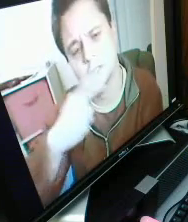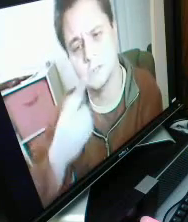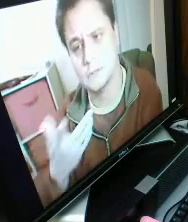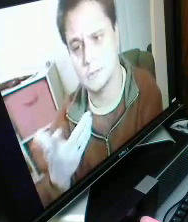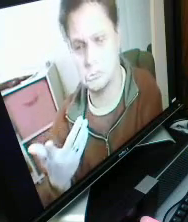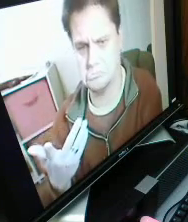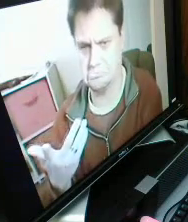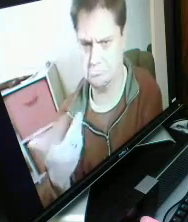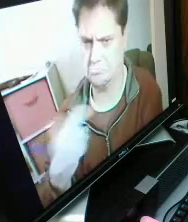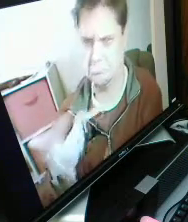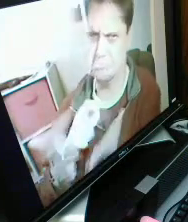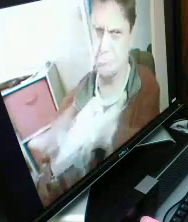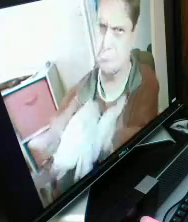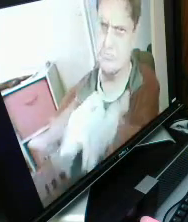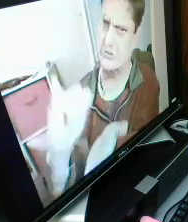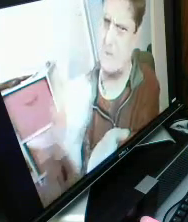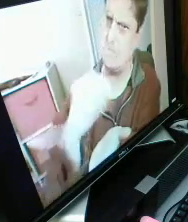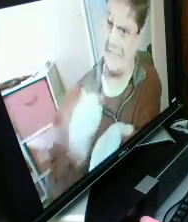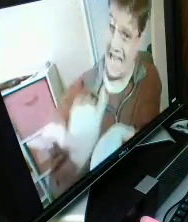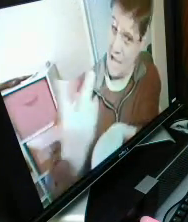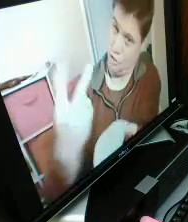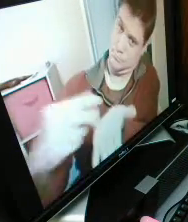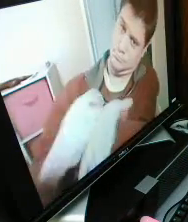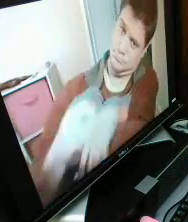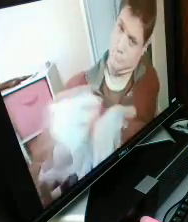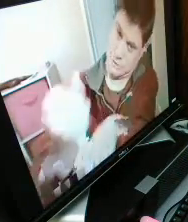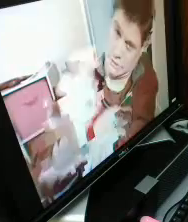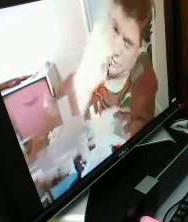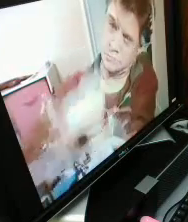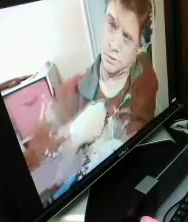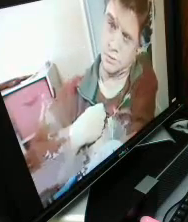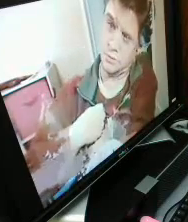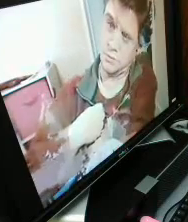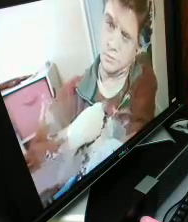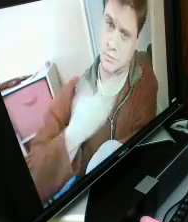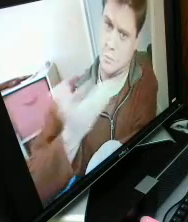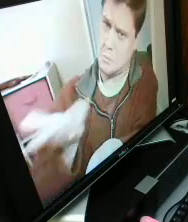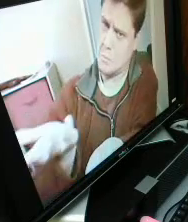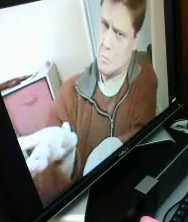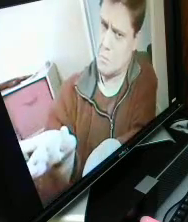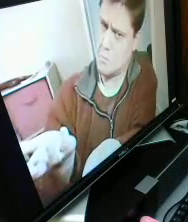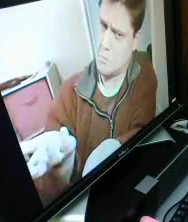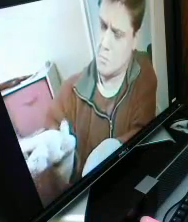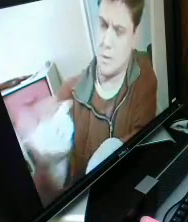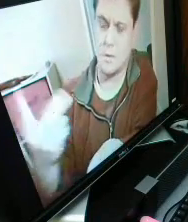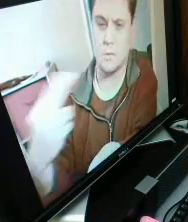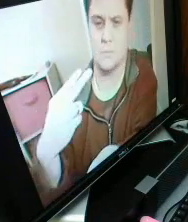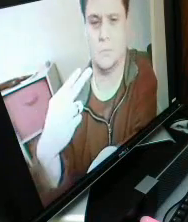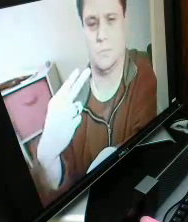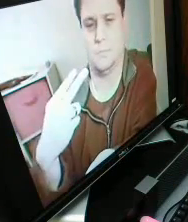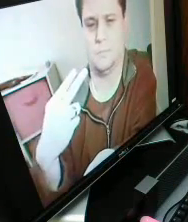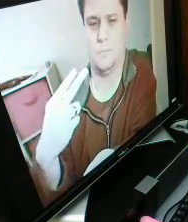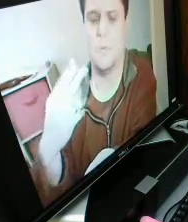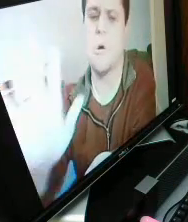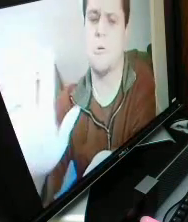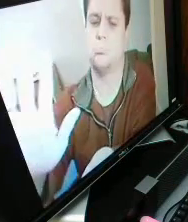I had gone in and they asked me, how are you going to communicate with someone that cannot use sign language, that is hearing? And